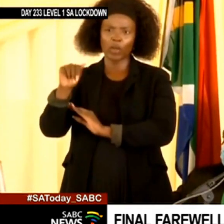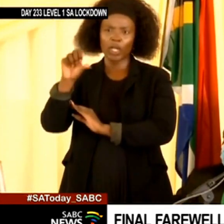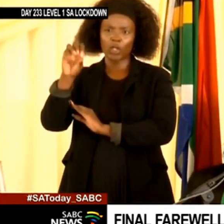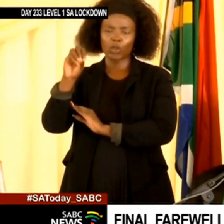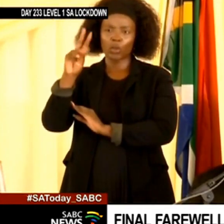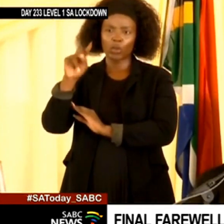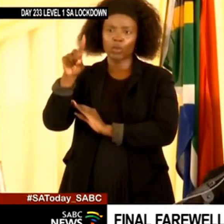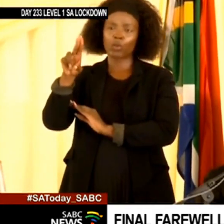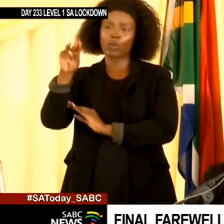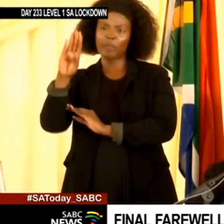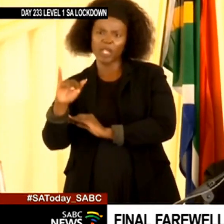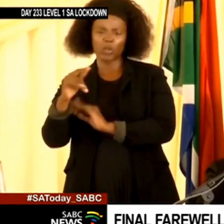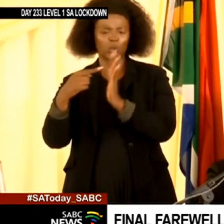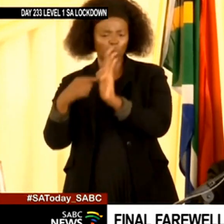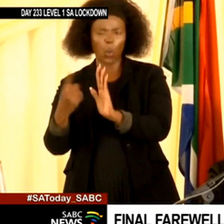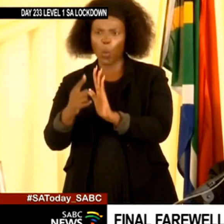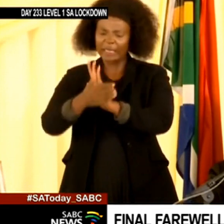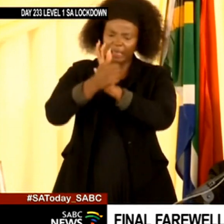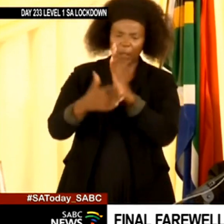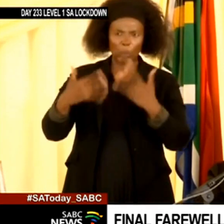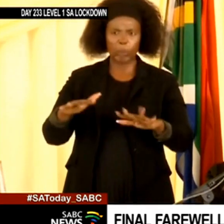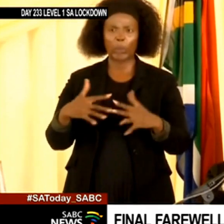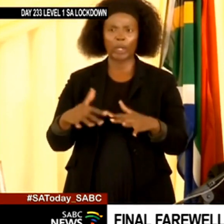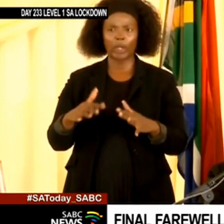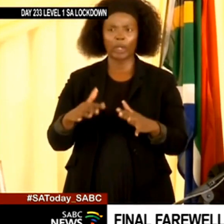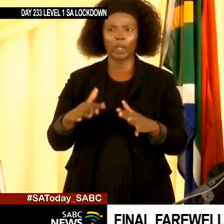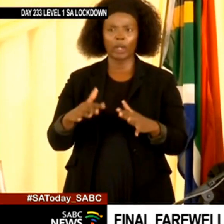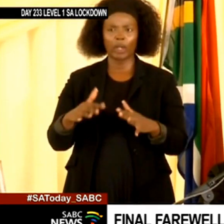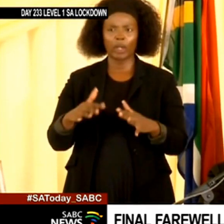epitome of skillful and grounded organiser.